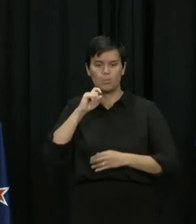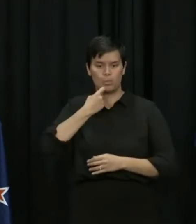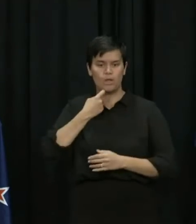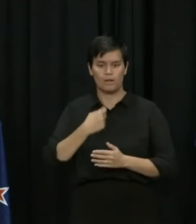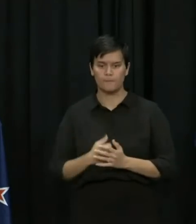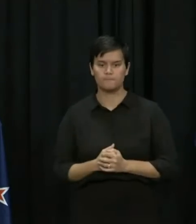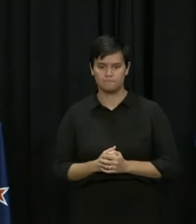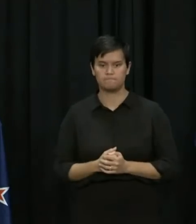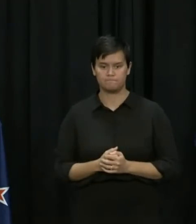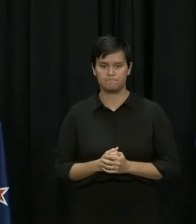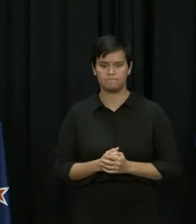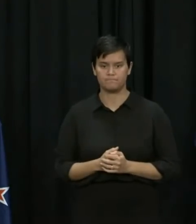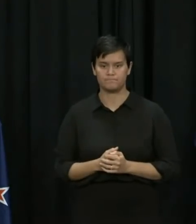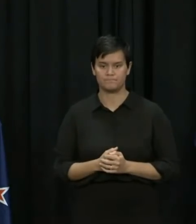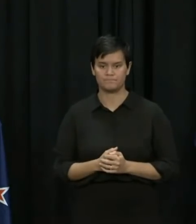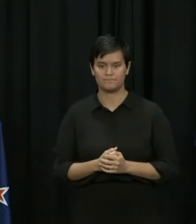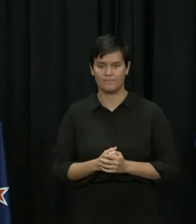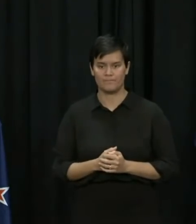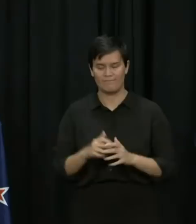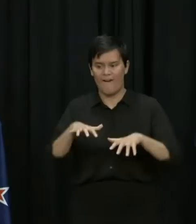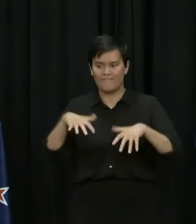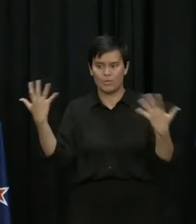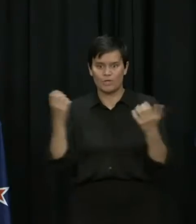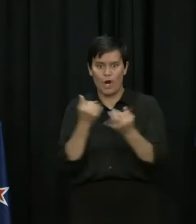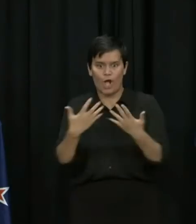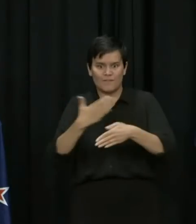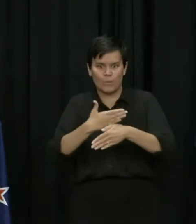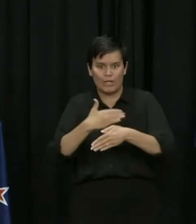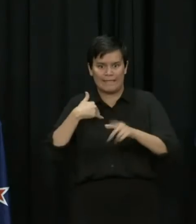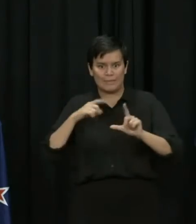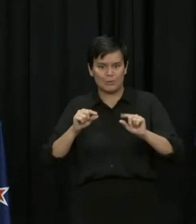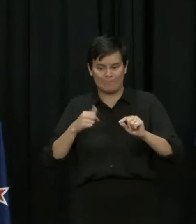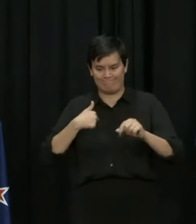current settings. But as you can see, a lot of work to get through and a